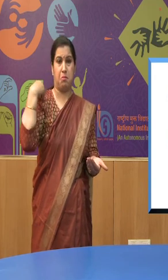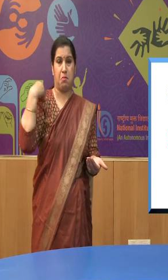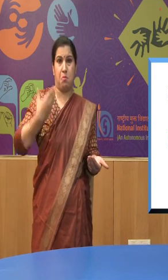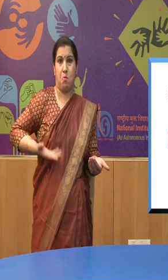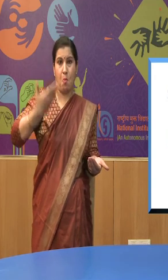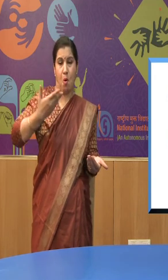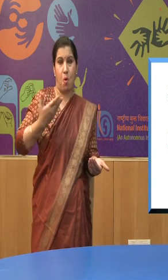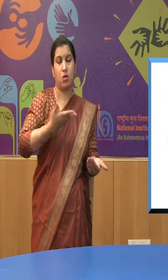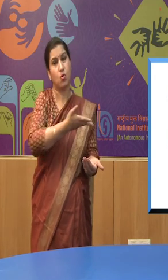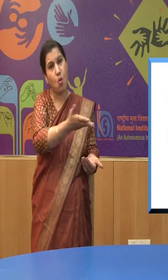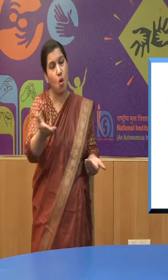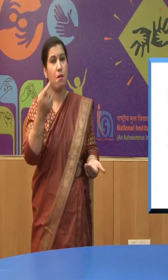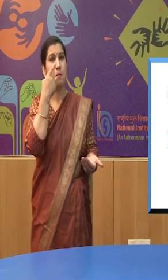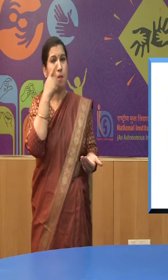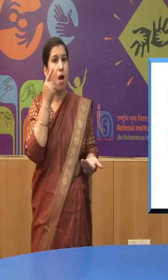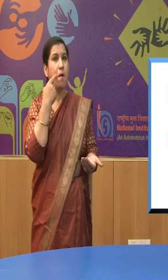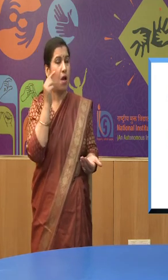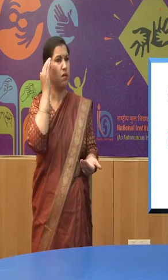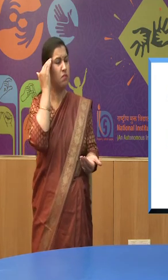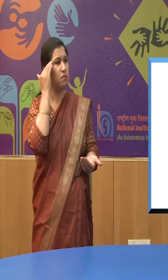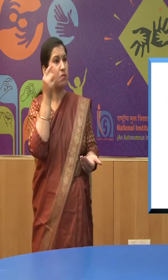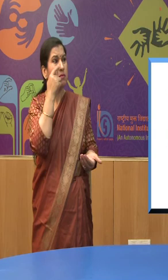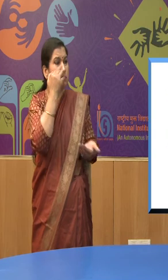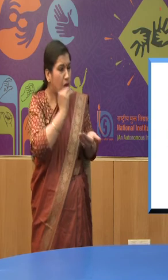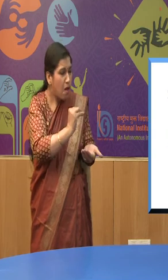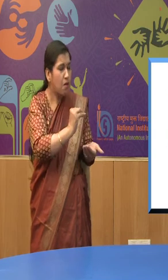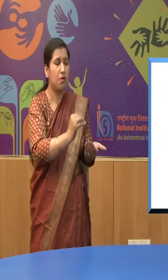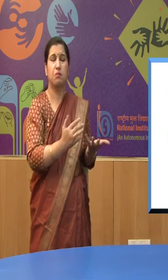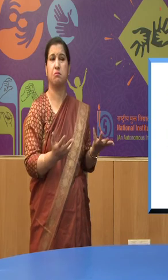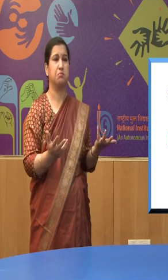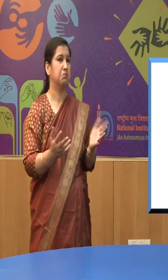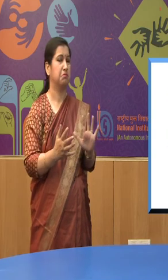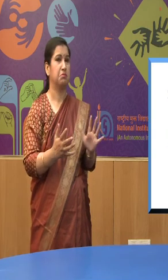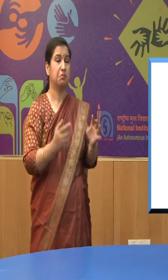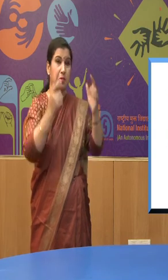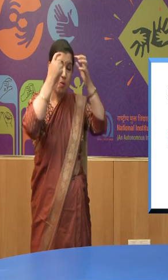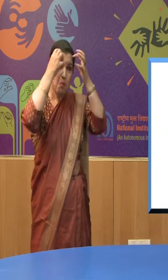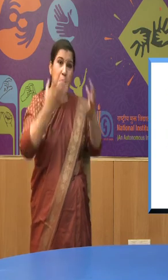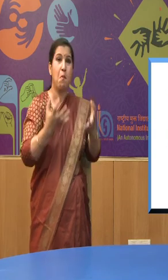So, many parents killed their daughter soon after they were born.